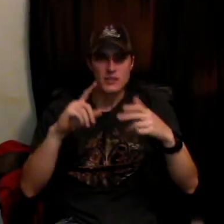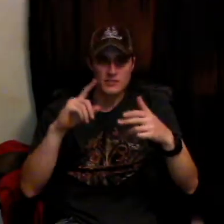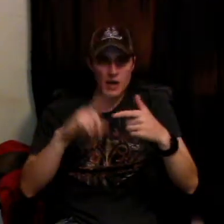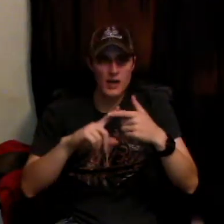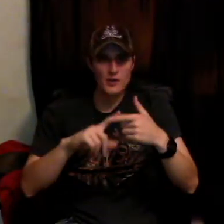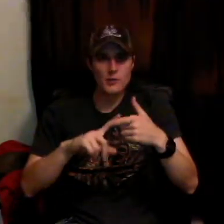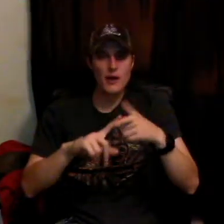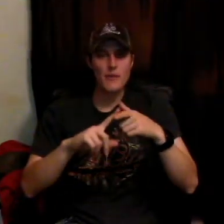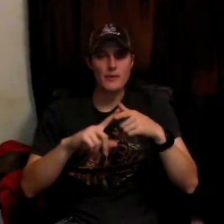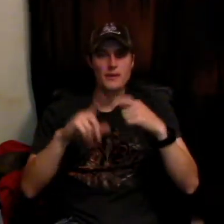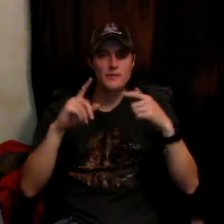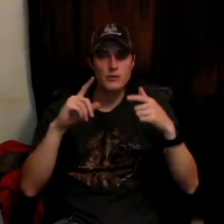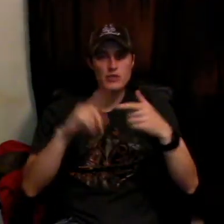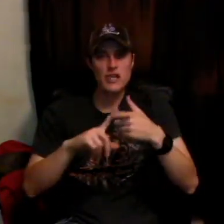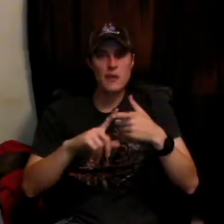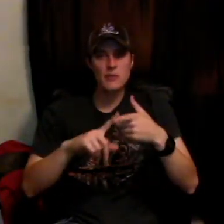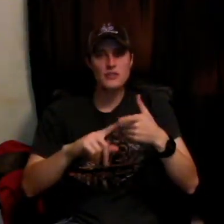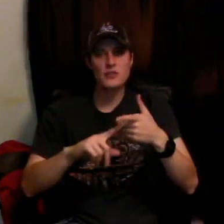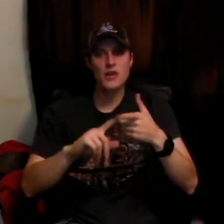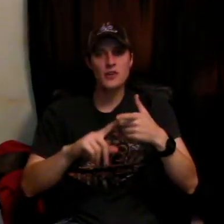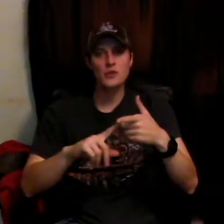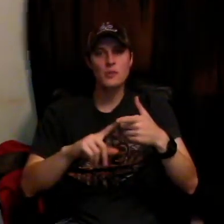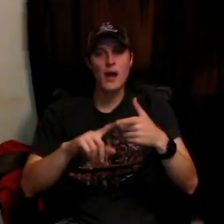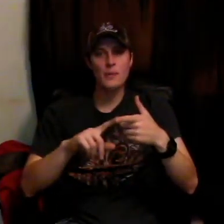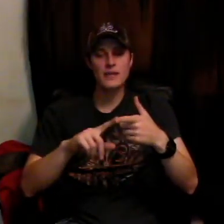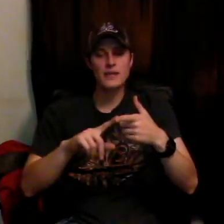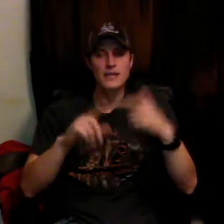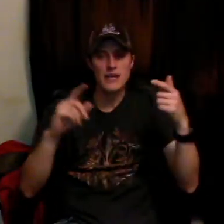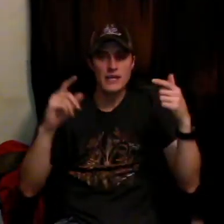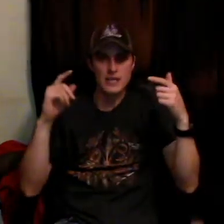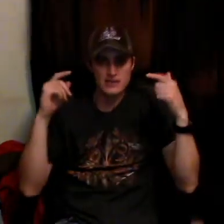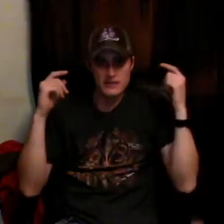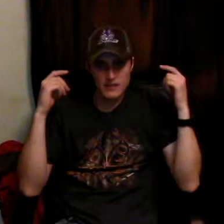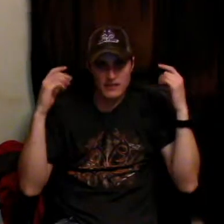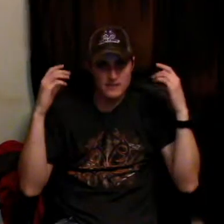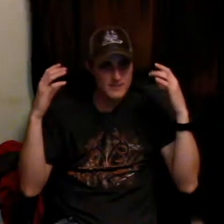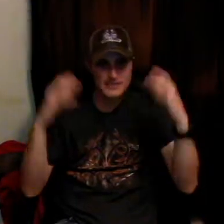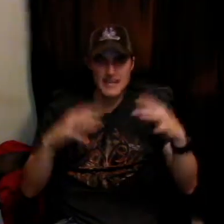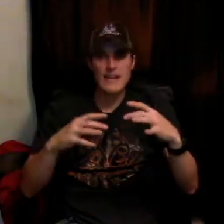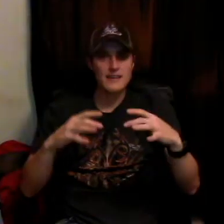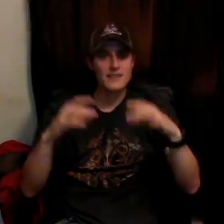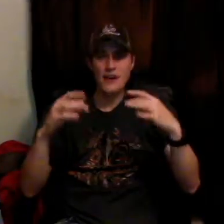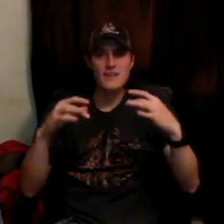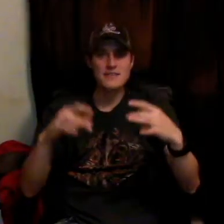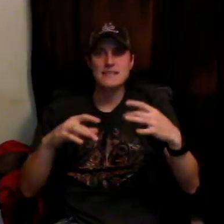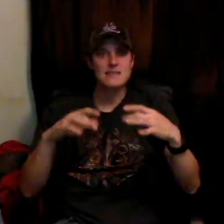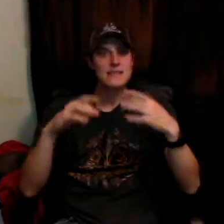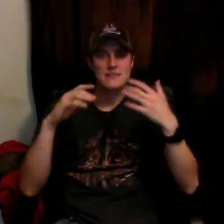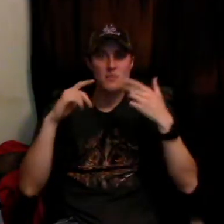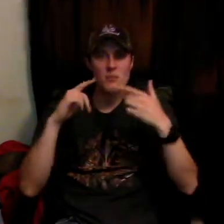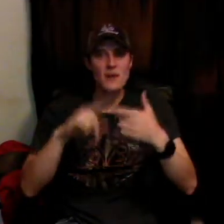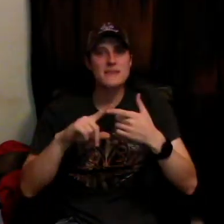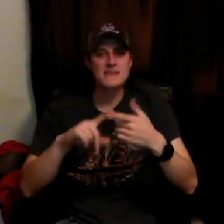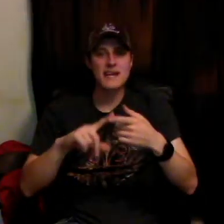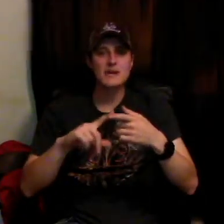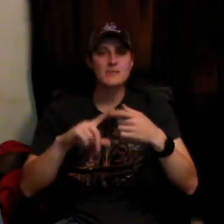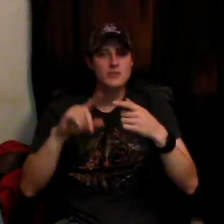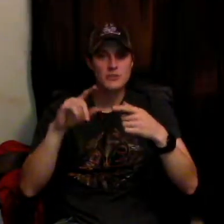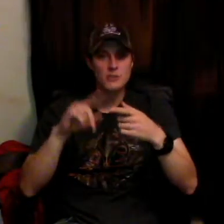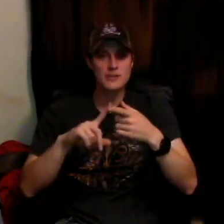to hunt a new property. If you just got permission to hunt a new property, today, the off season, is the best time to put